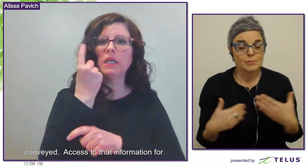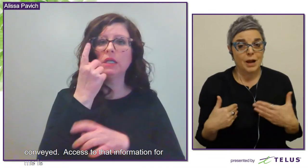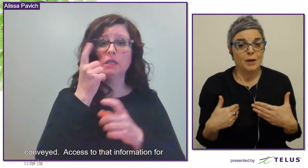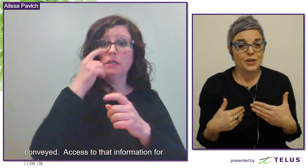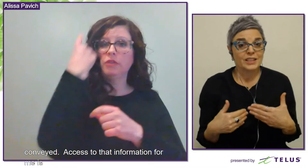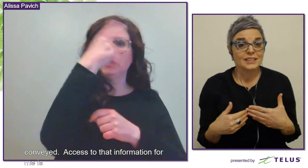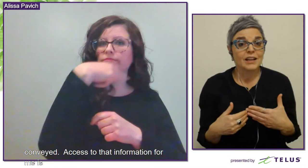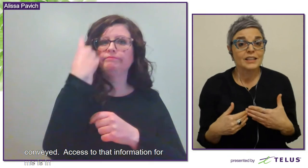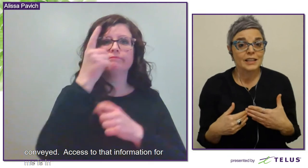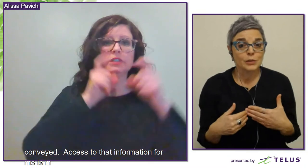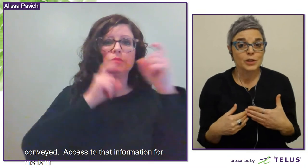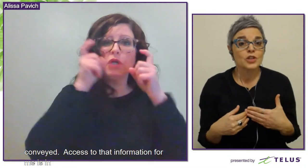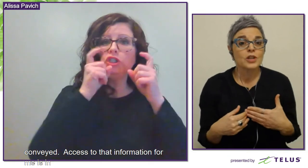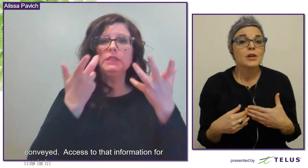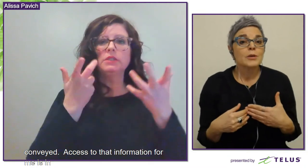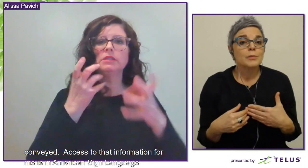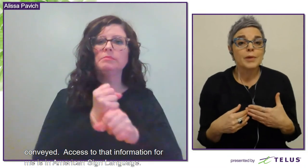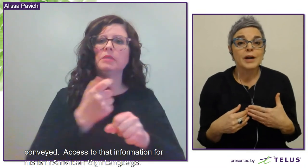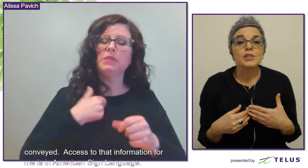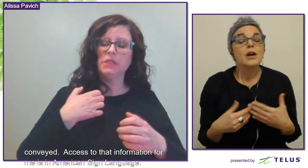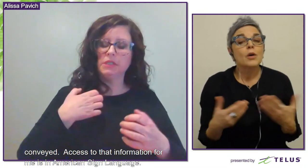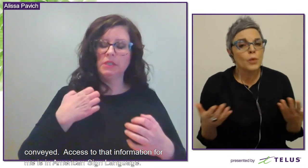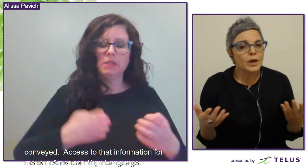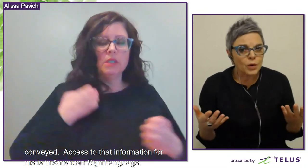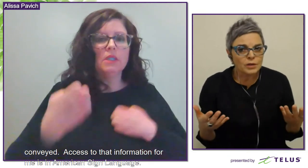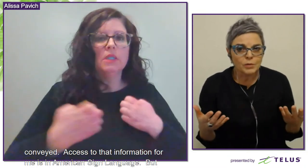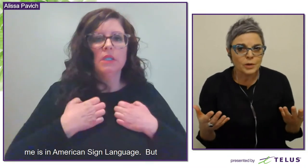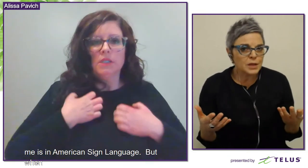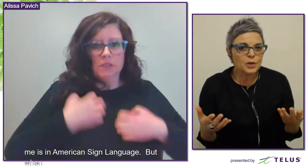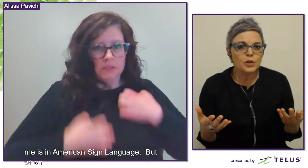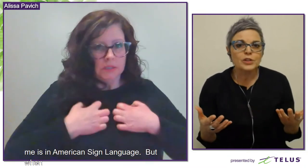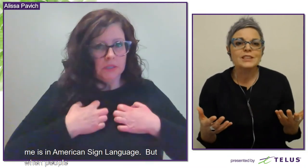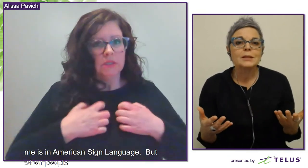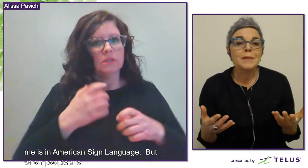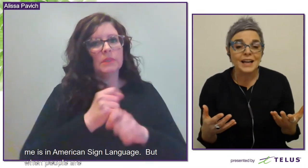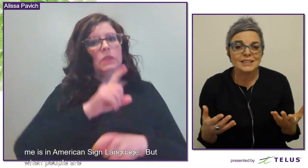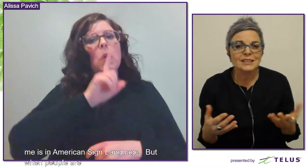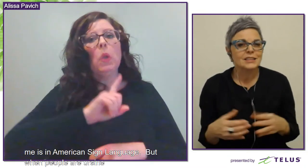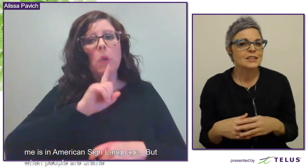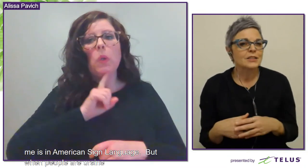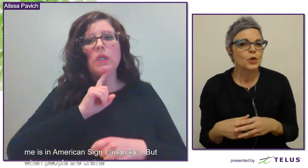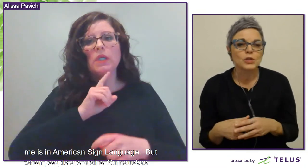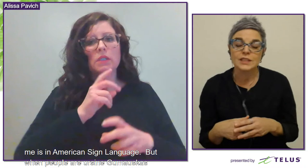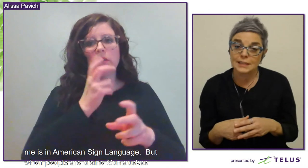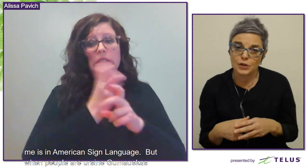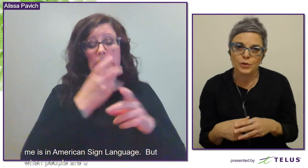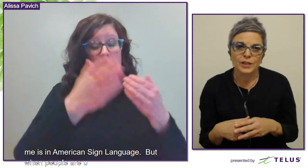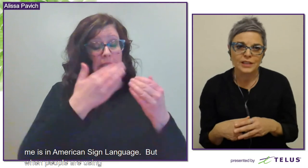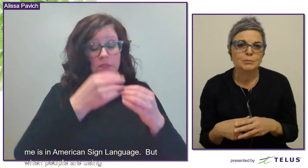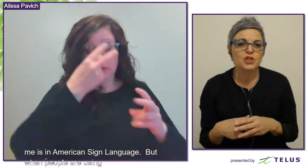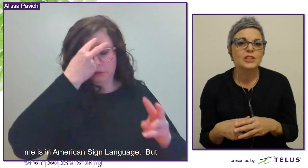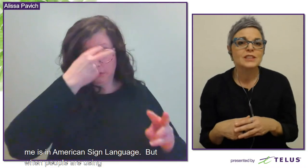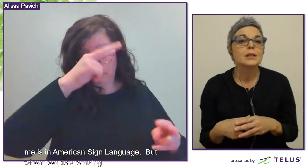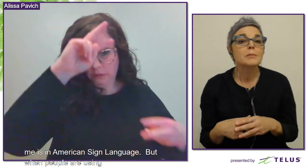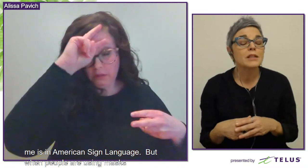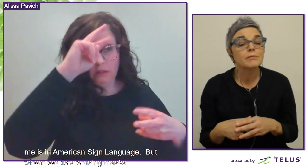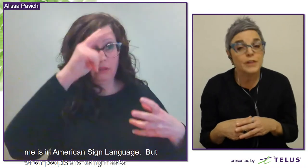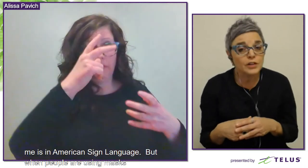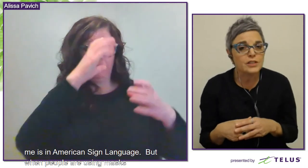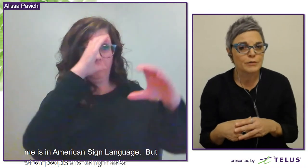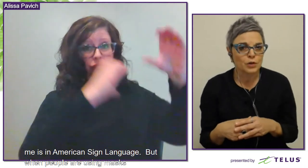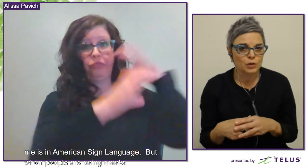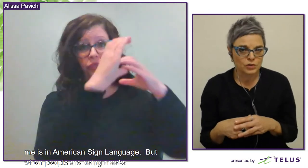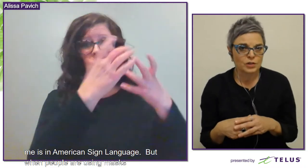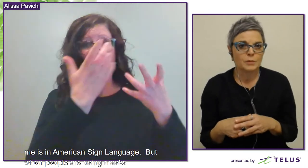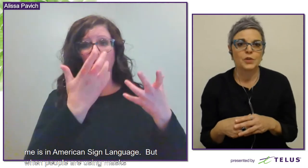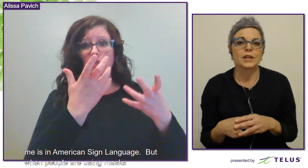is in American Sign Language. But when people are using masks, it's difficult to see their expressions, and it made it